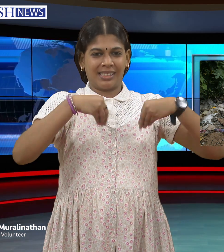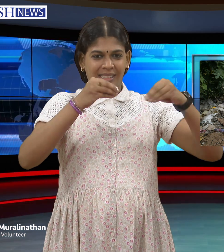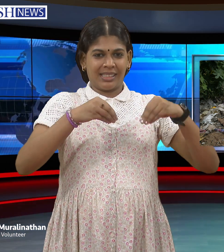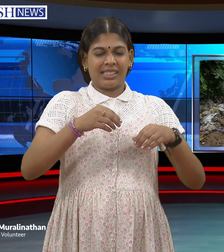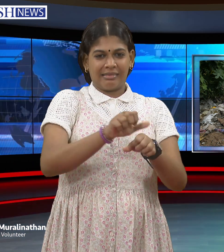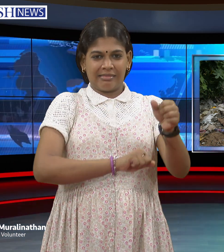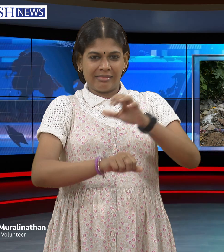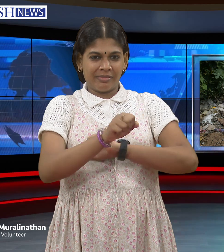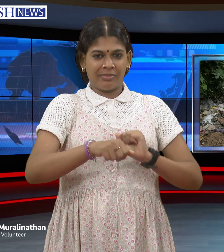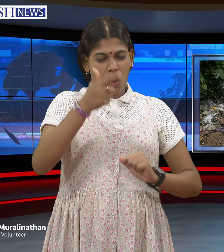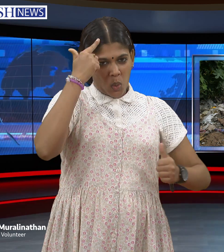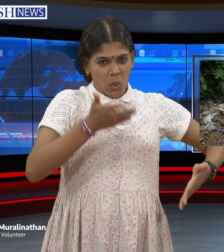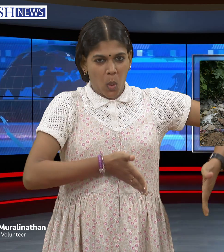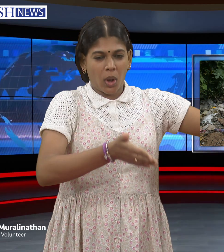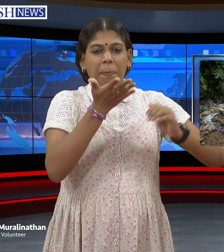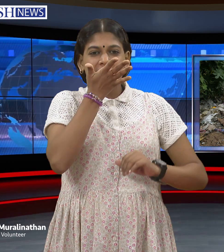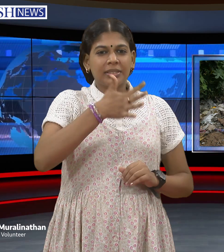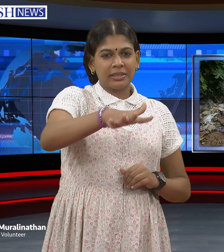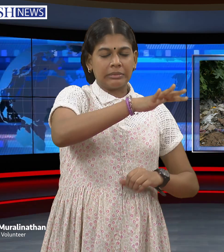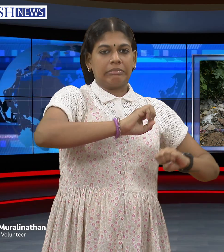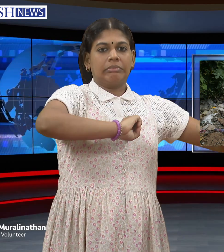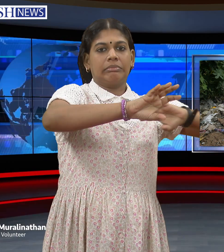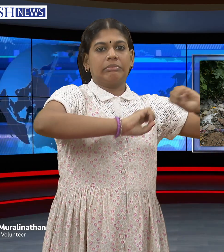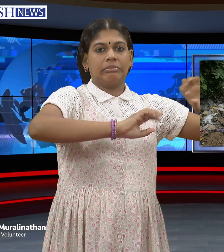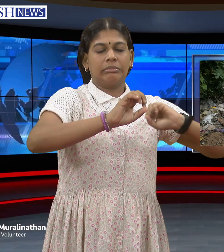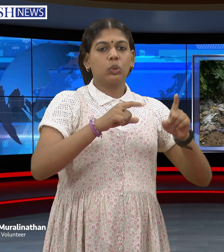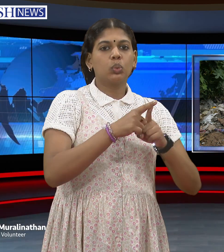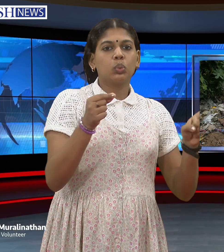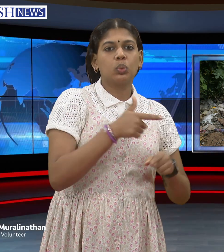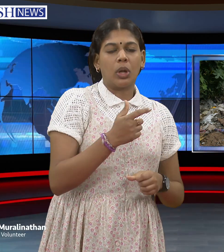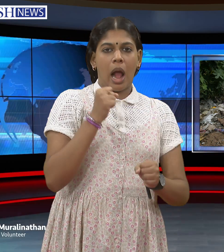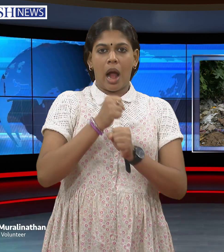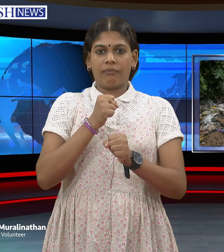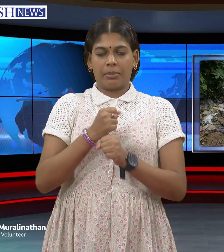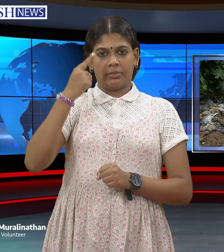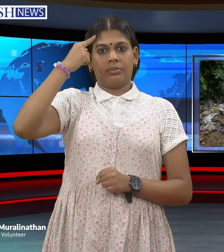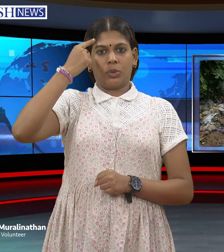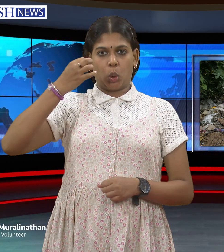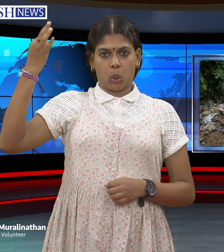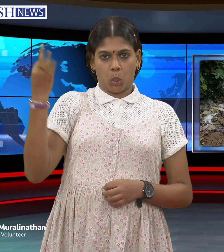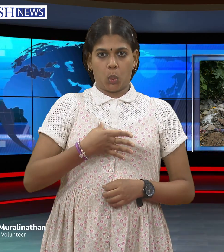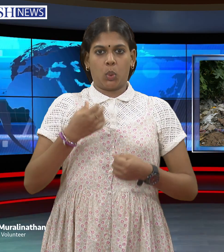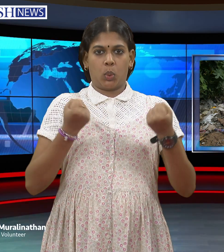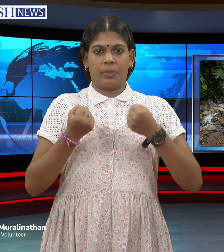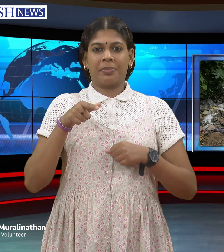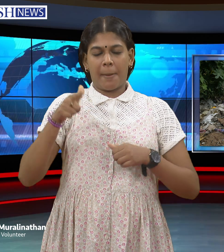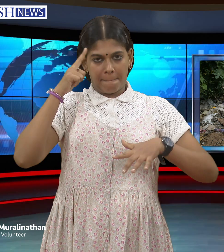vehicles. However, according to corporation officials, a final decision will be made only after considering cost factors as well